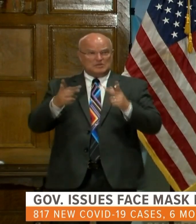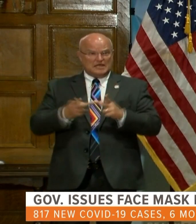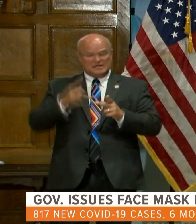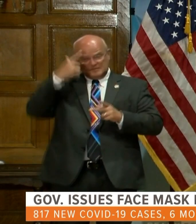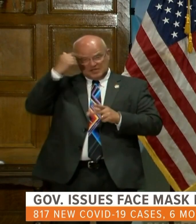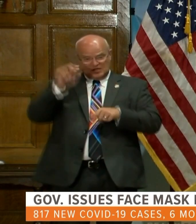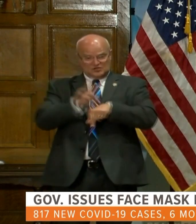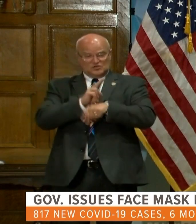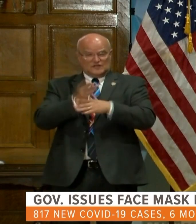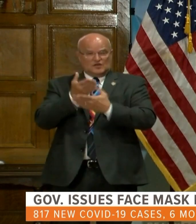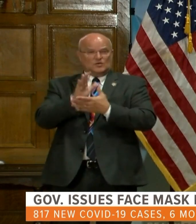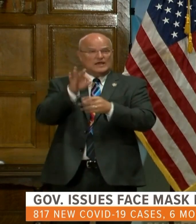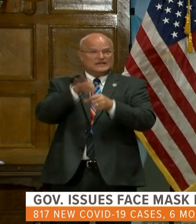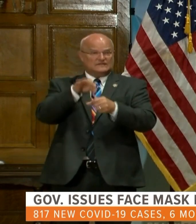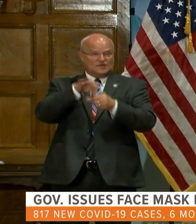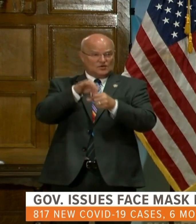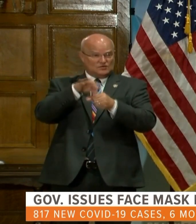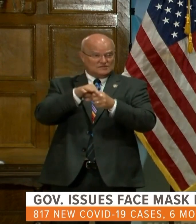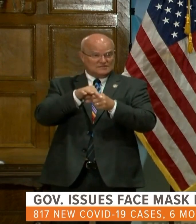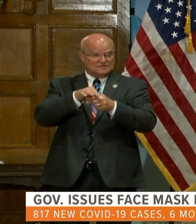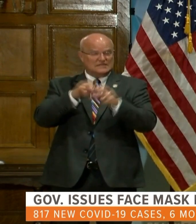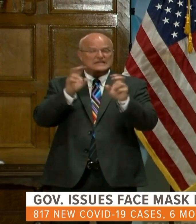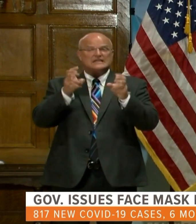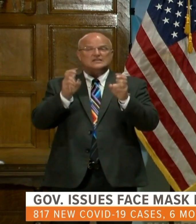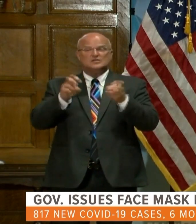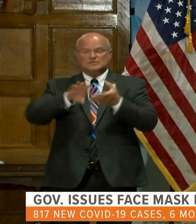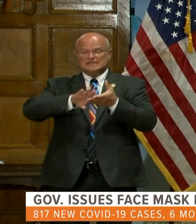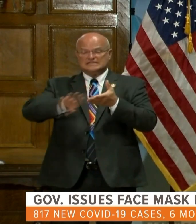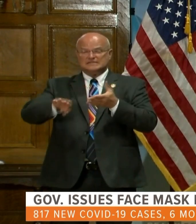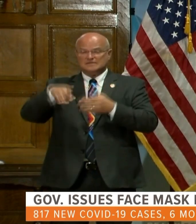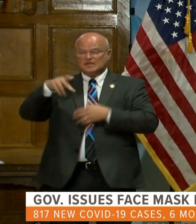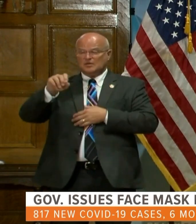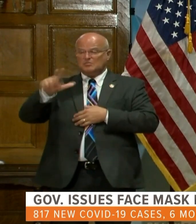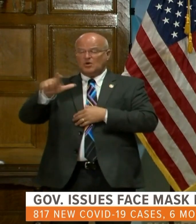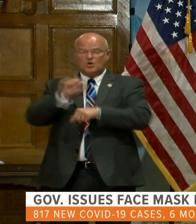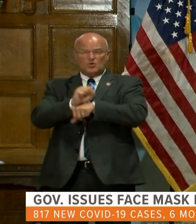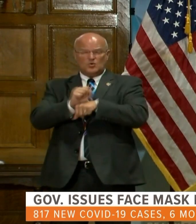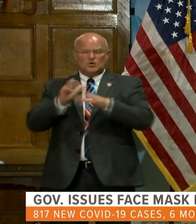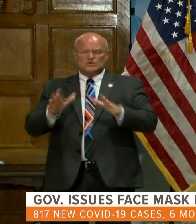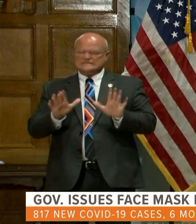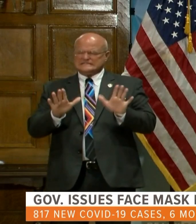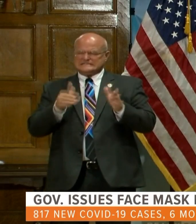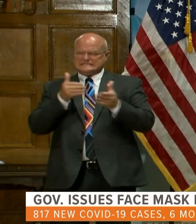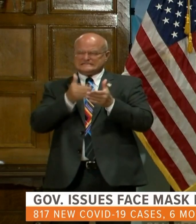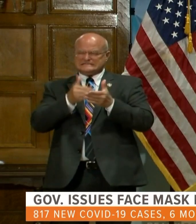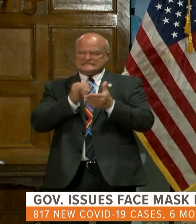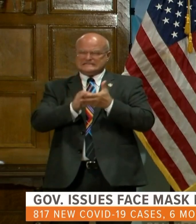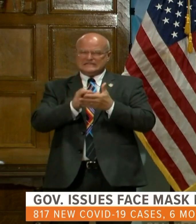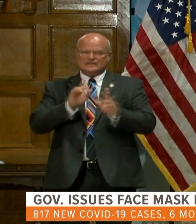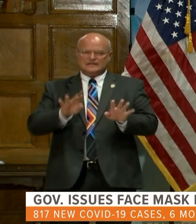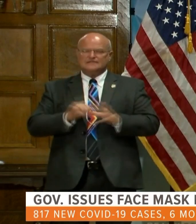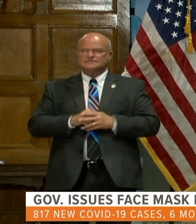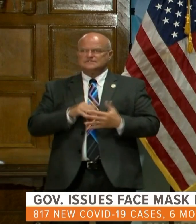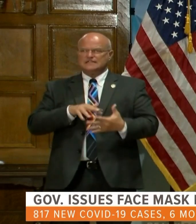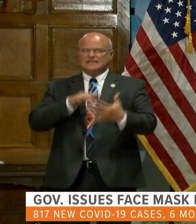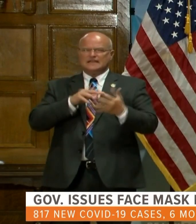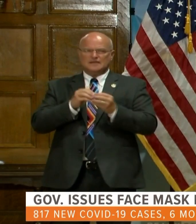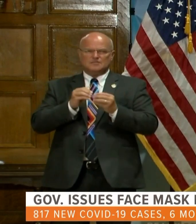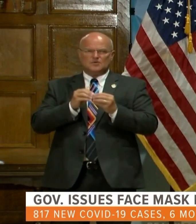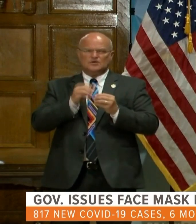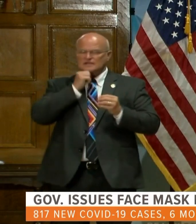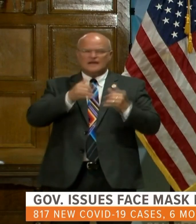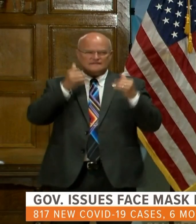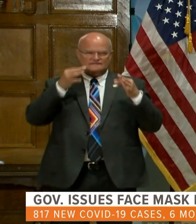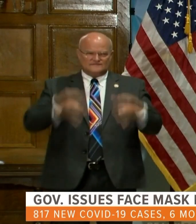they're exercising the right to vote. In terms of exempting the poll workers, I want to look a little more closely at that. So it's